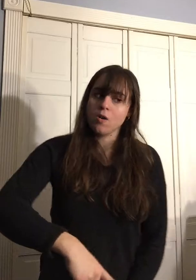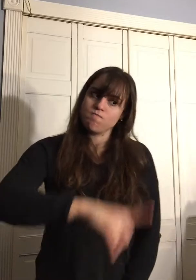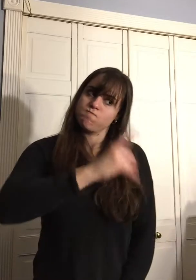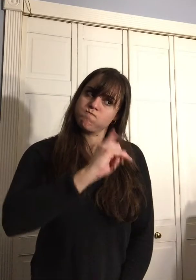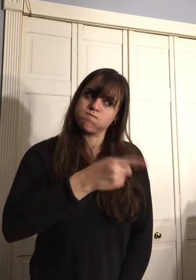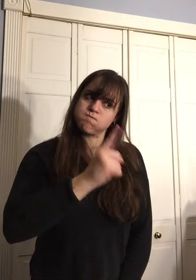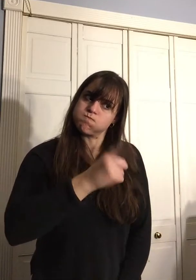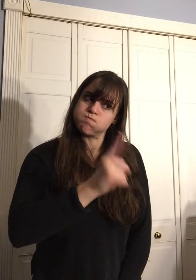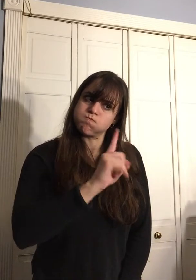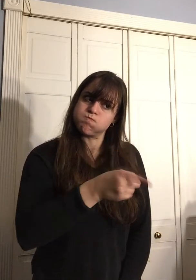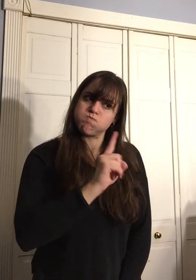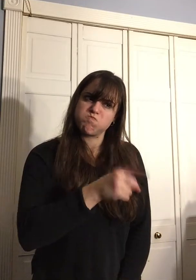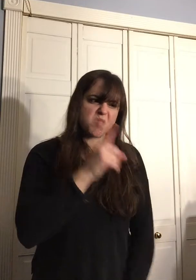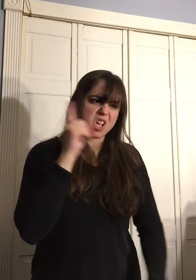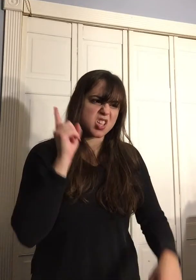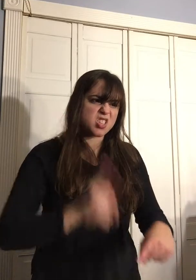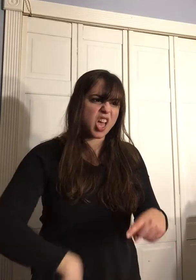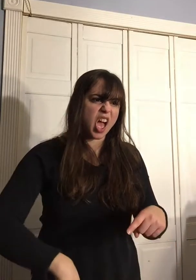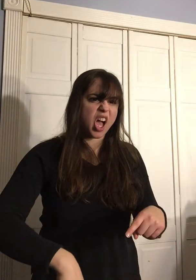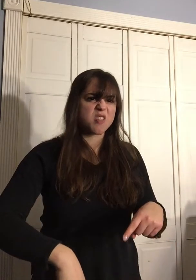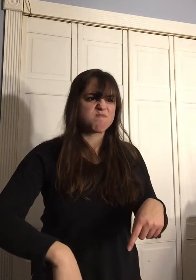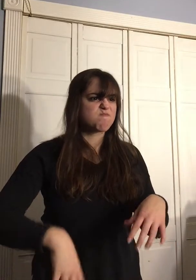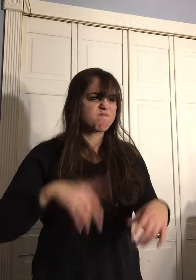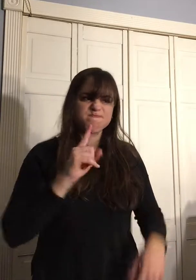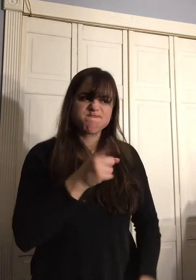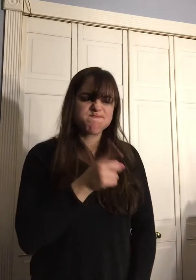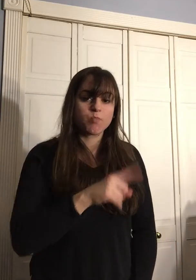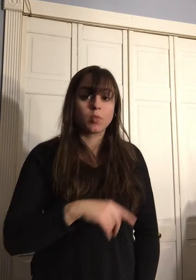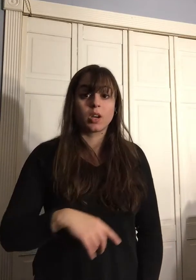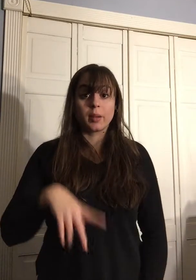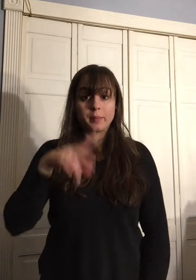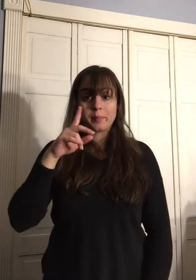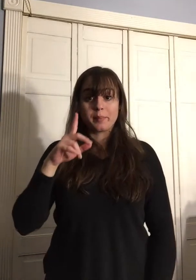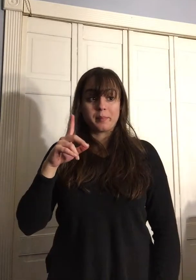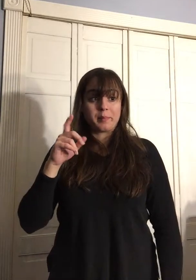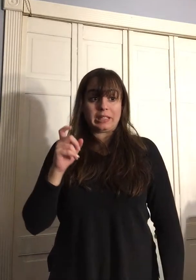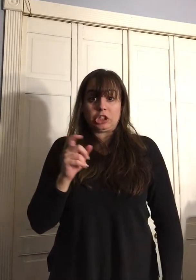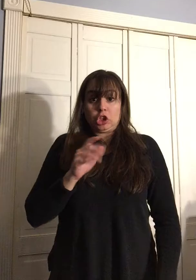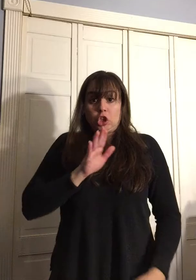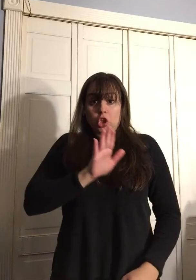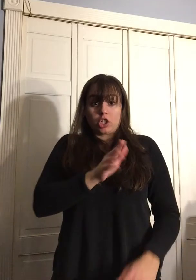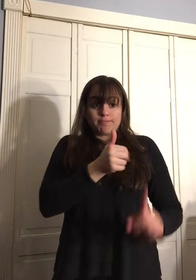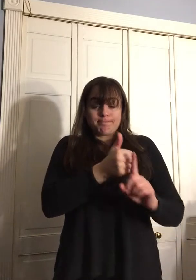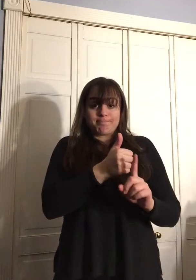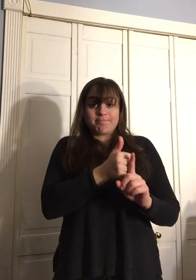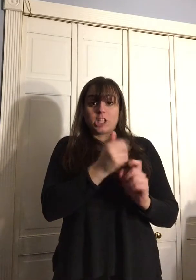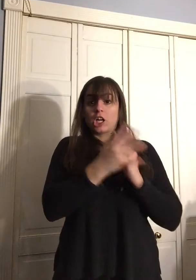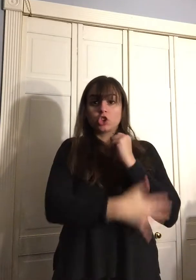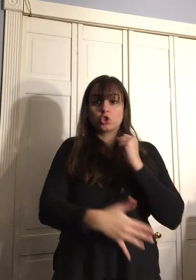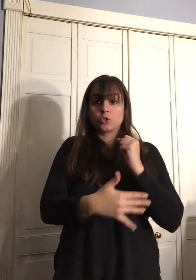said, "I can no longer watch our TV shows after watching this." She got